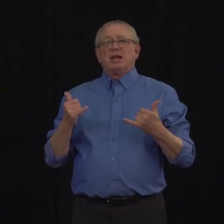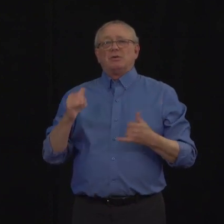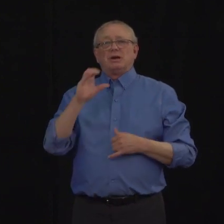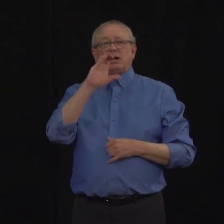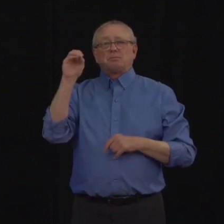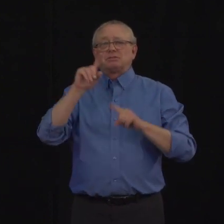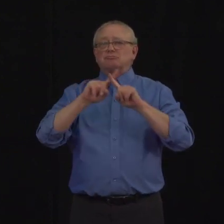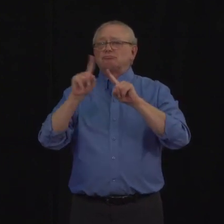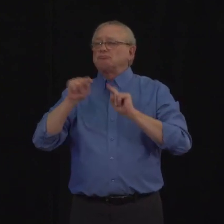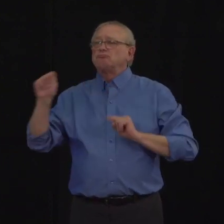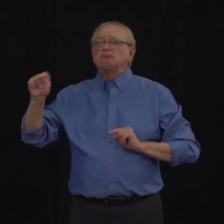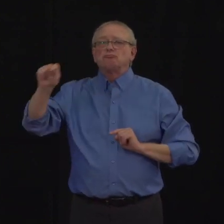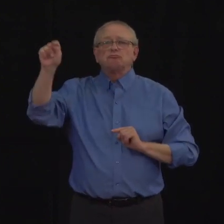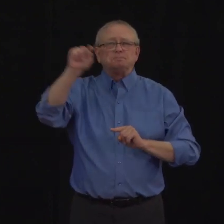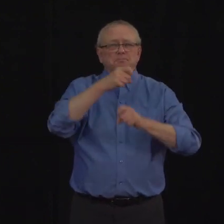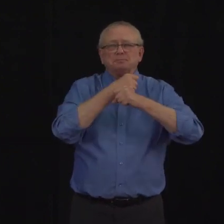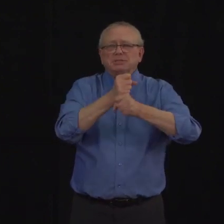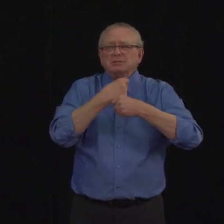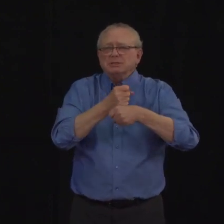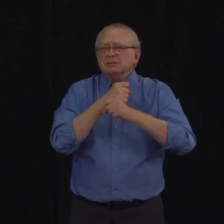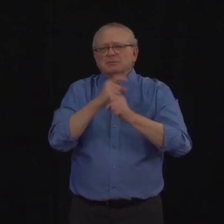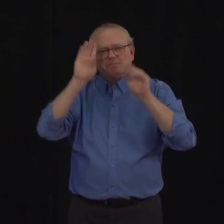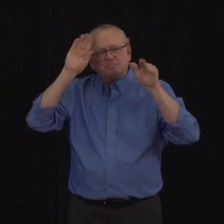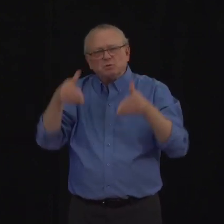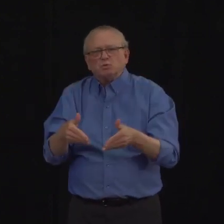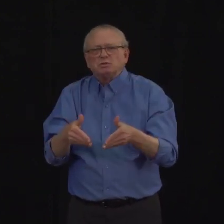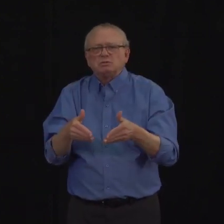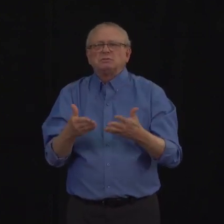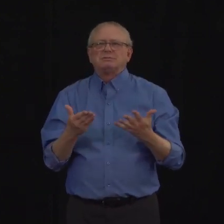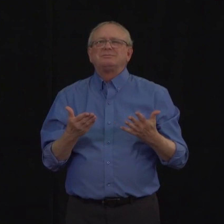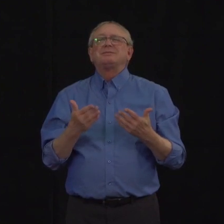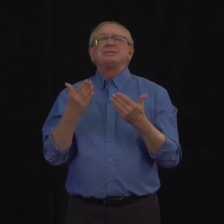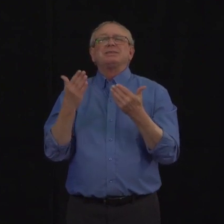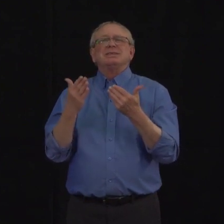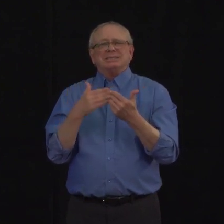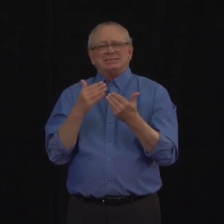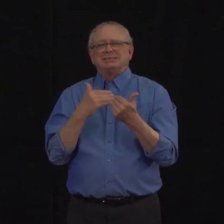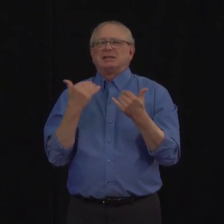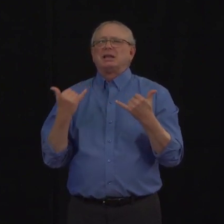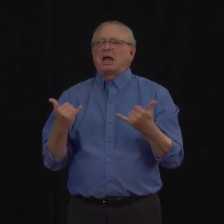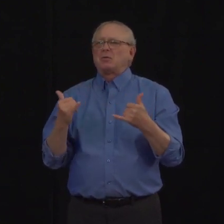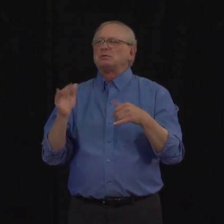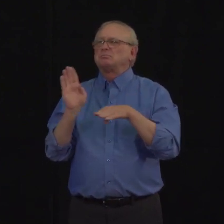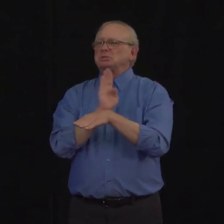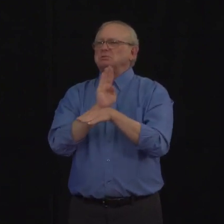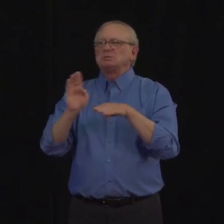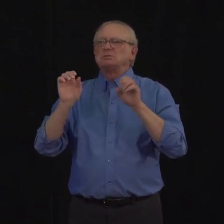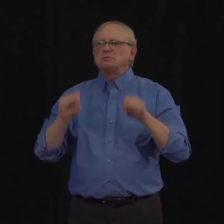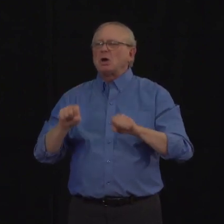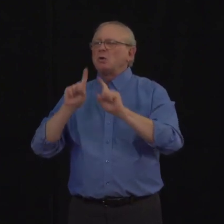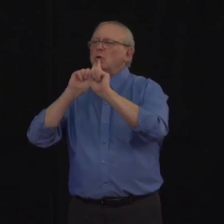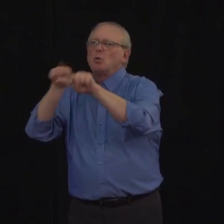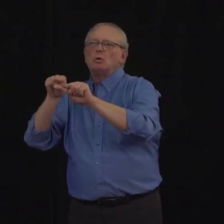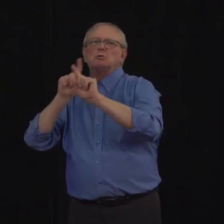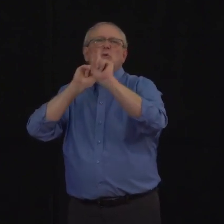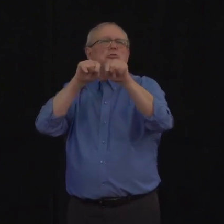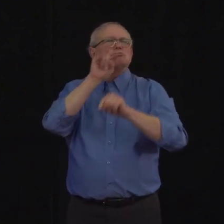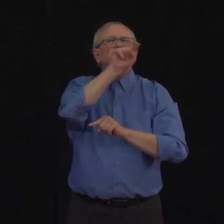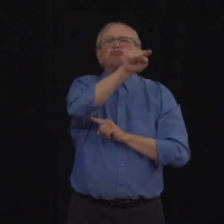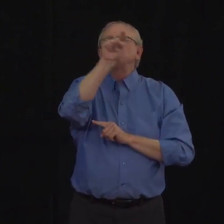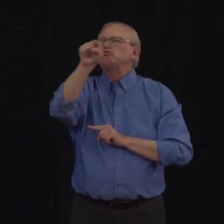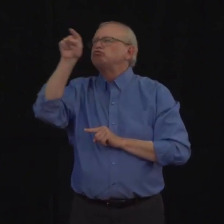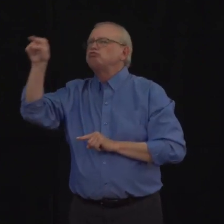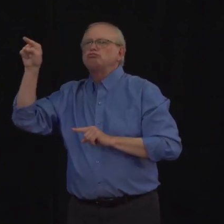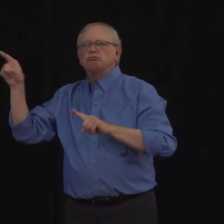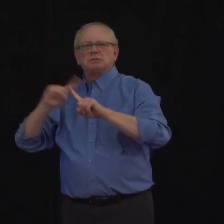these products on the open market. Businesses and organizations have more options. As Alberta moves forward with our